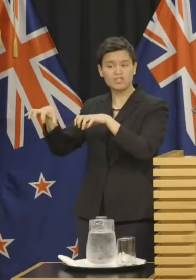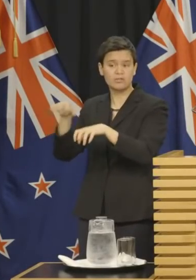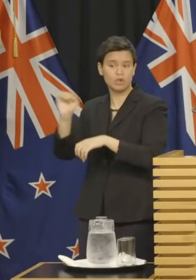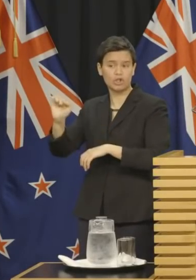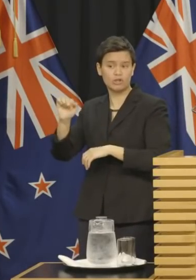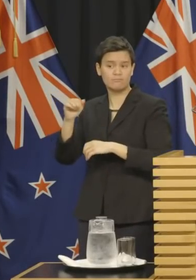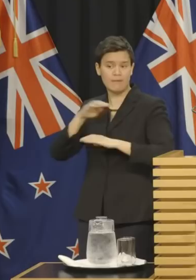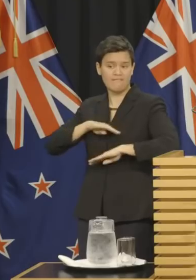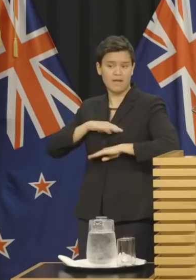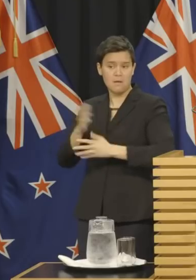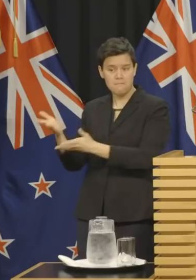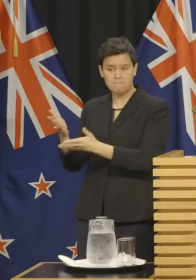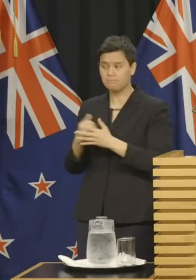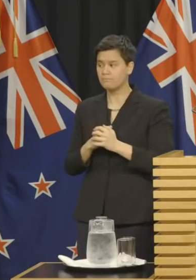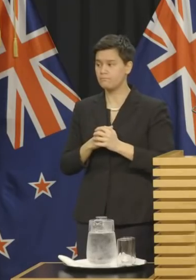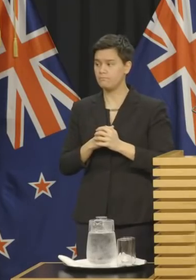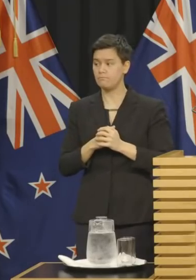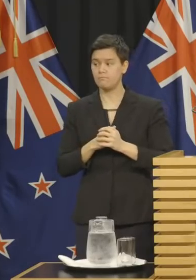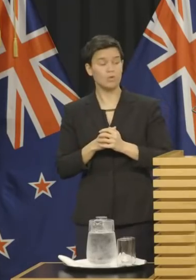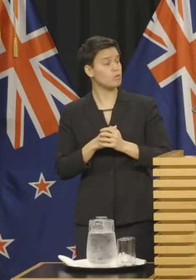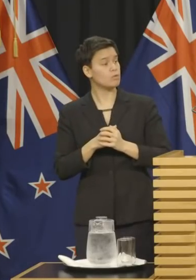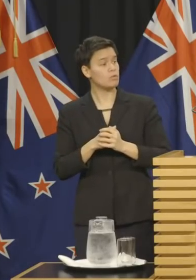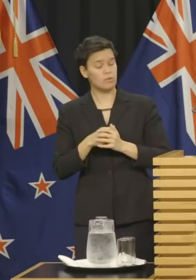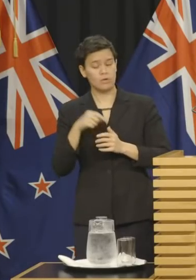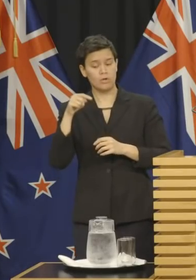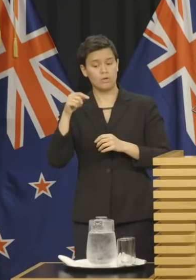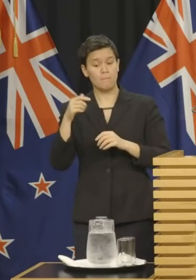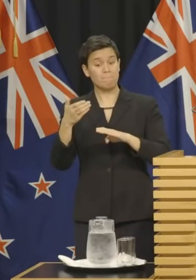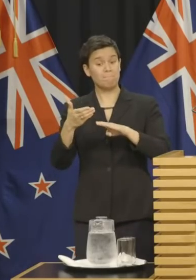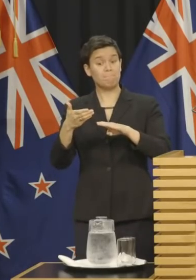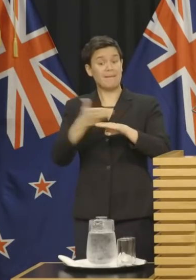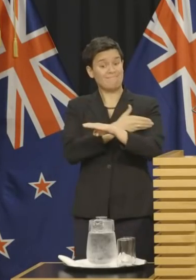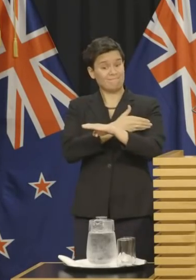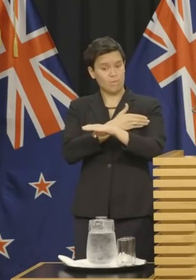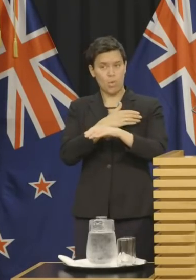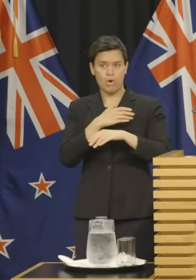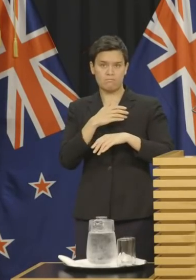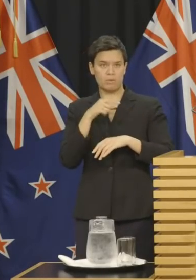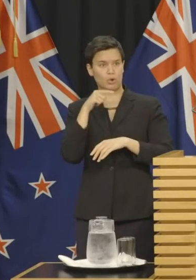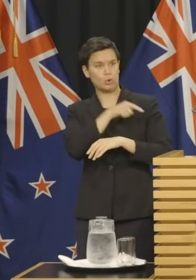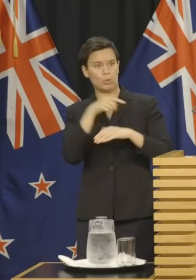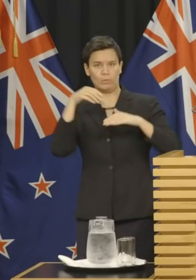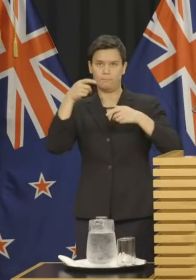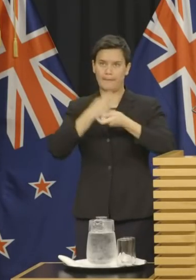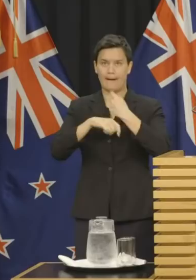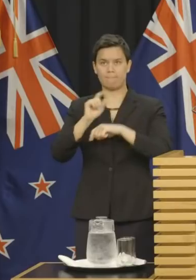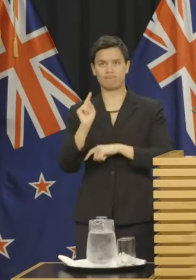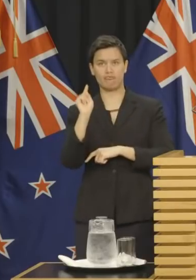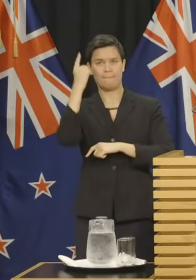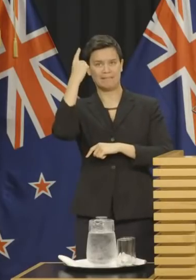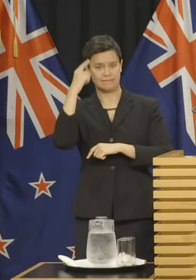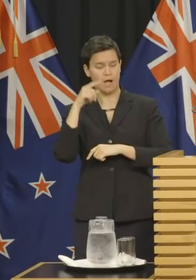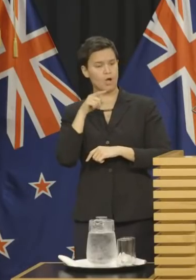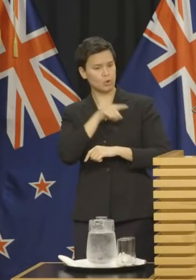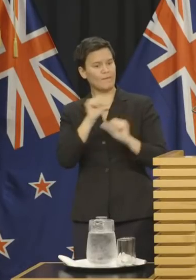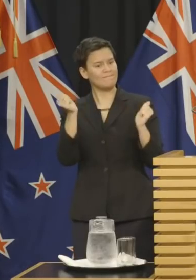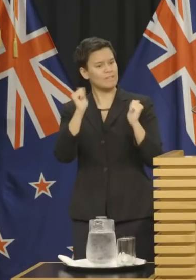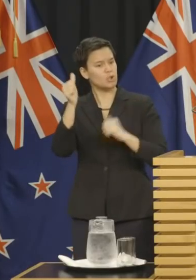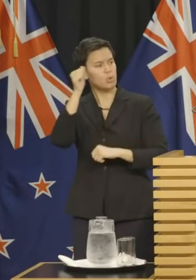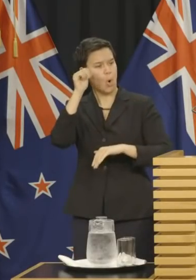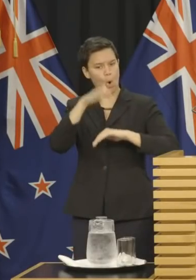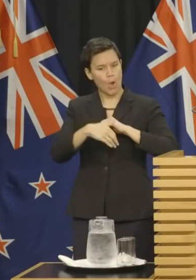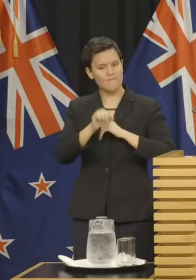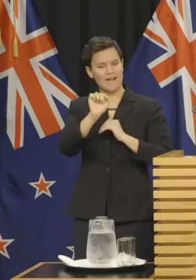rumours about Mr Lees Galloway's behaviour before this term of government? Specifically right-wing blogs, I think, in his first 2